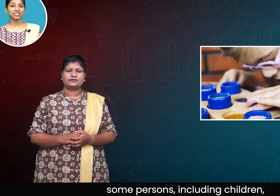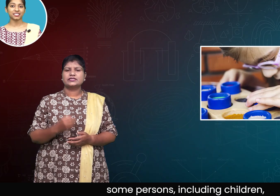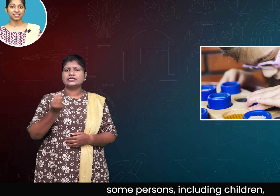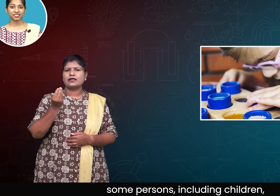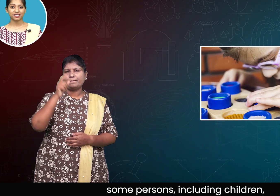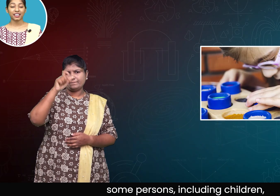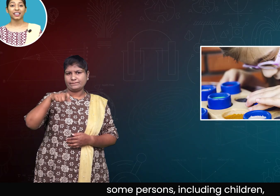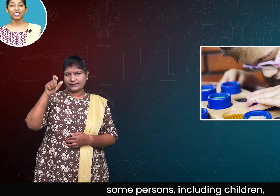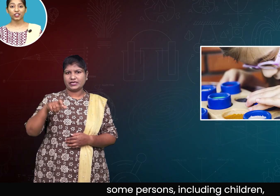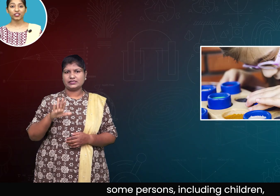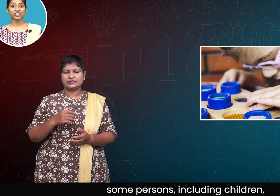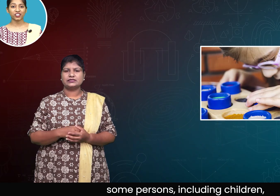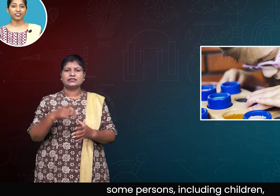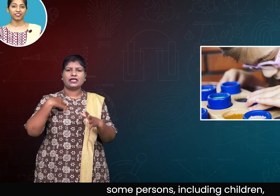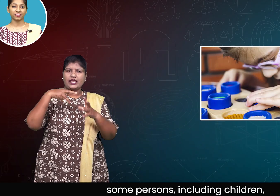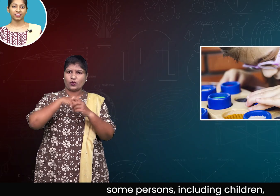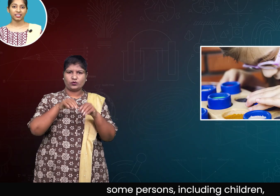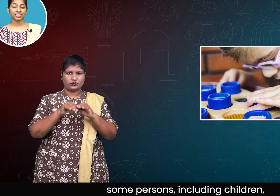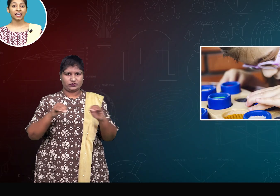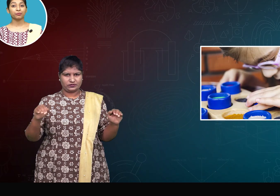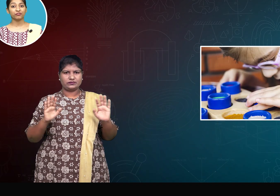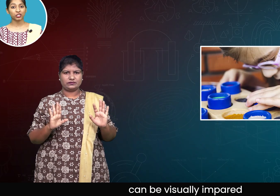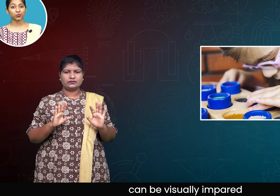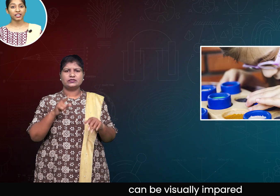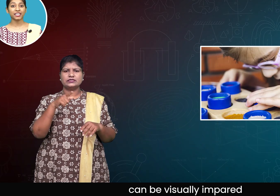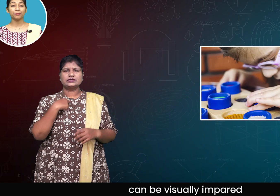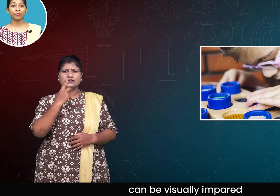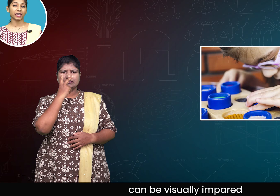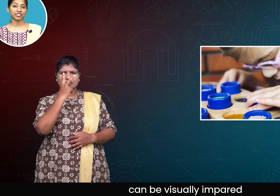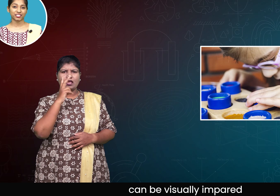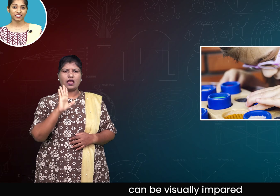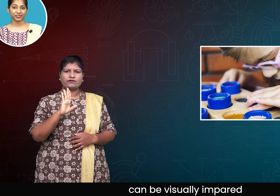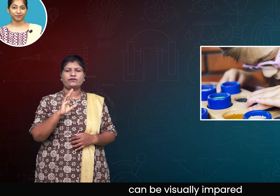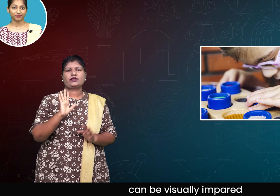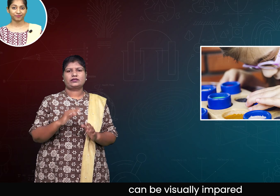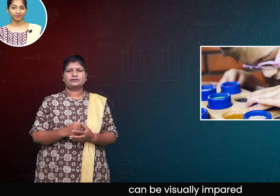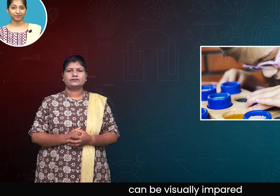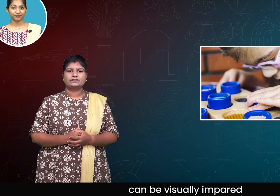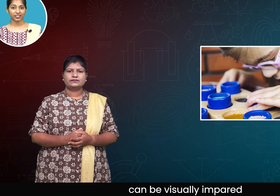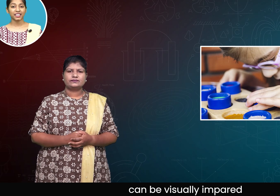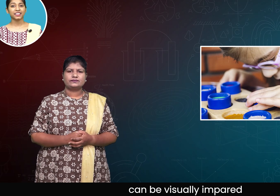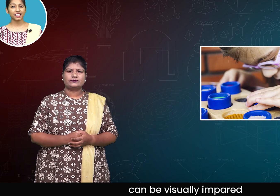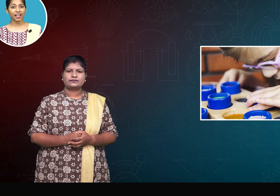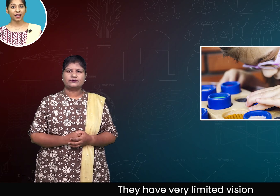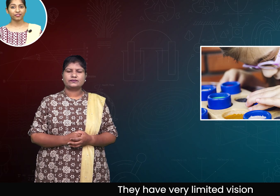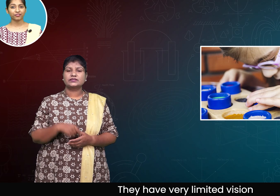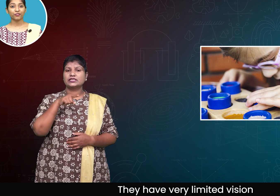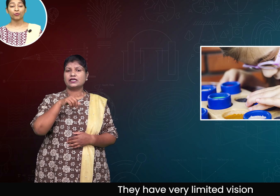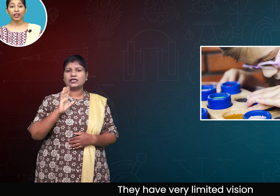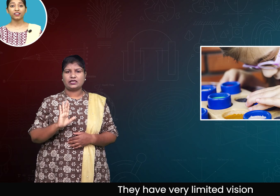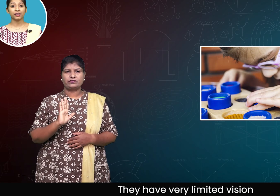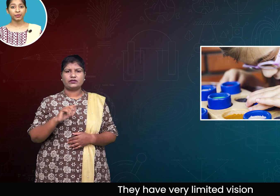Some persons, including children, can be visually impaired. They